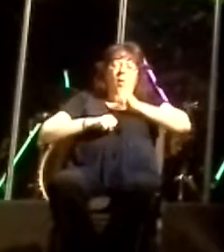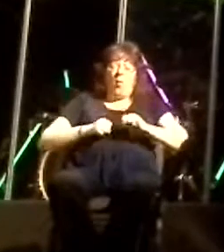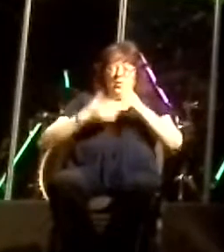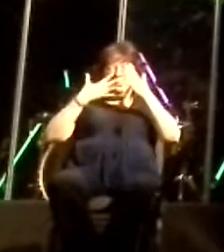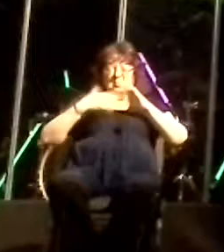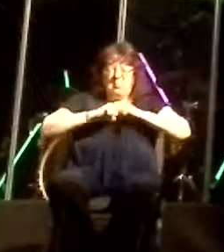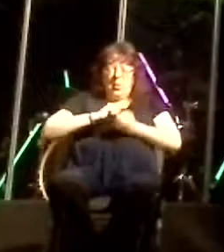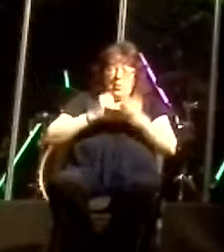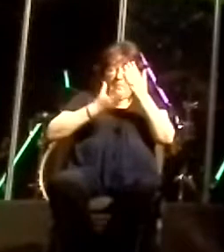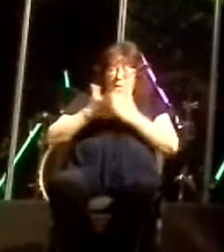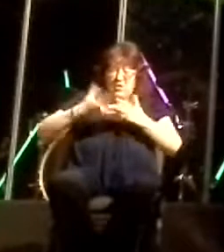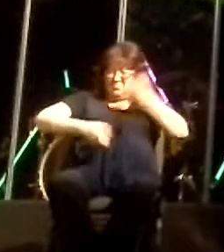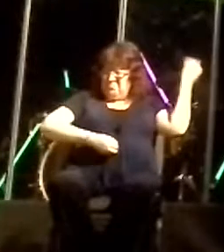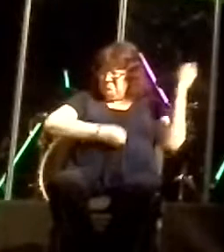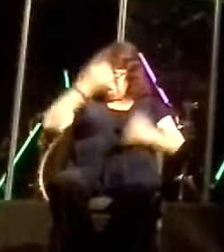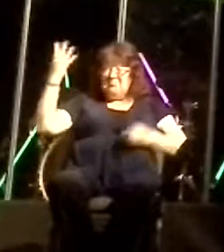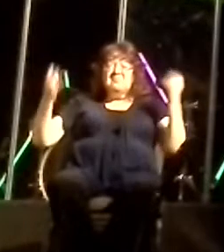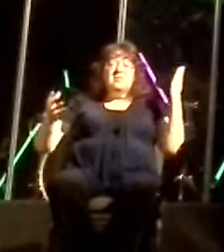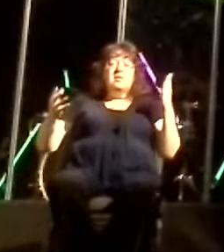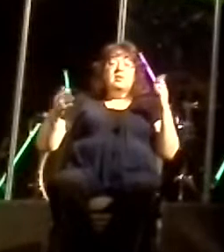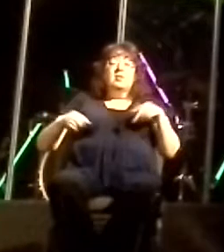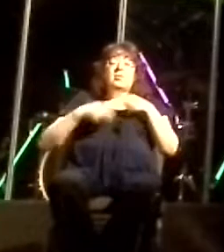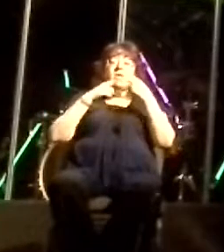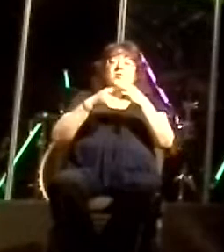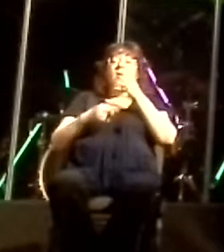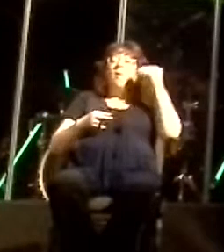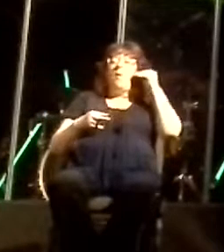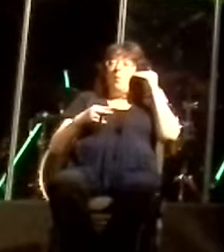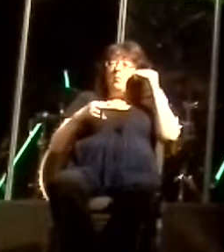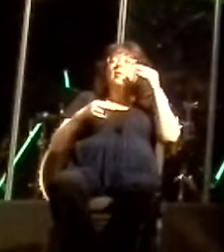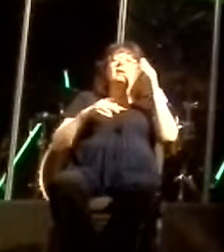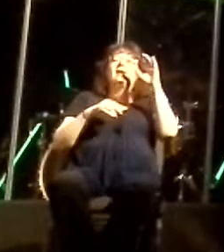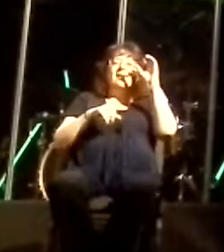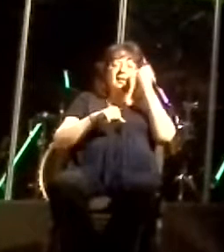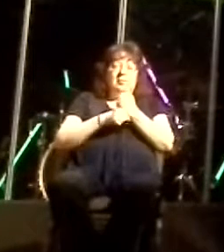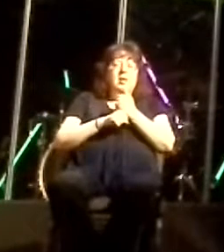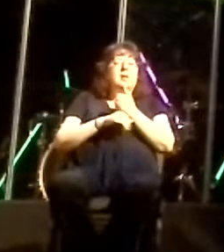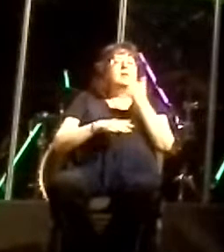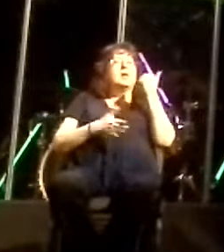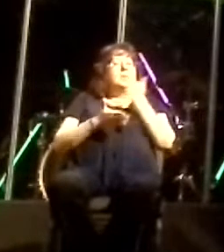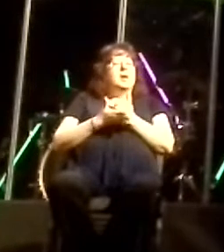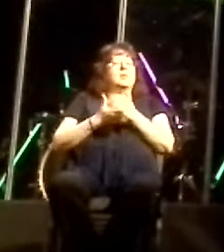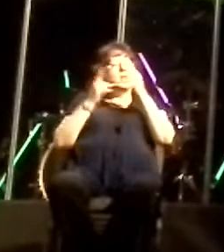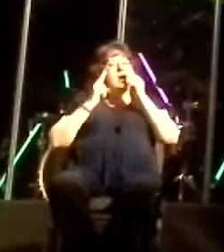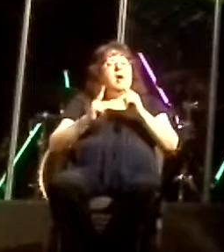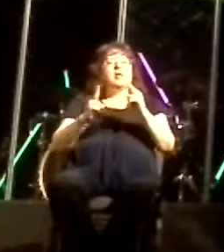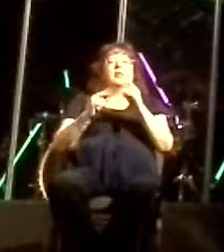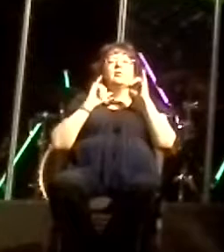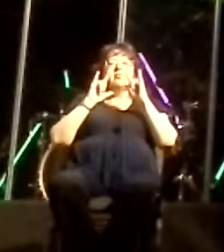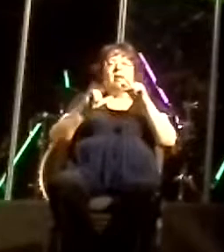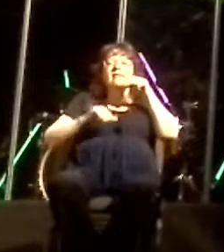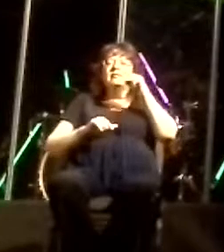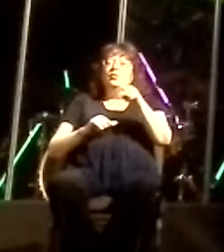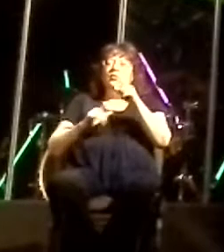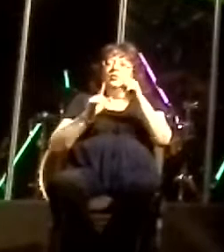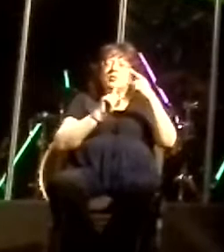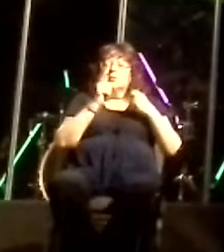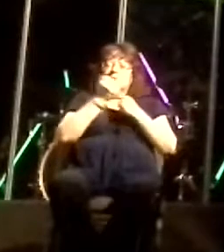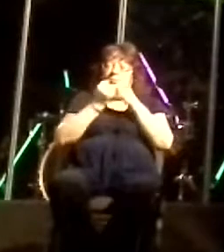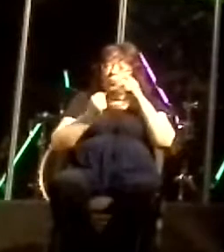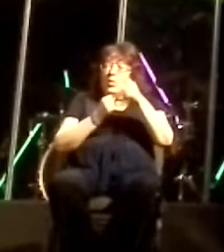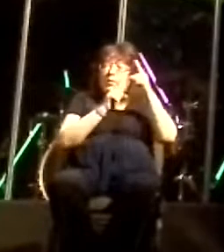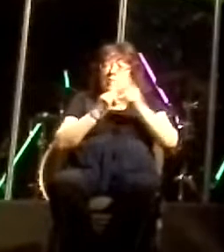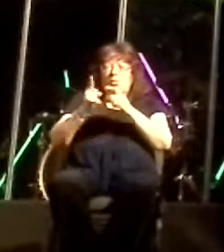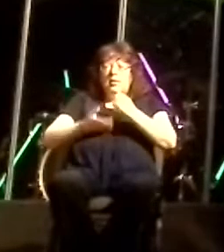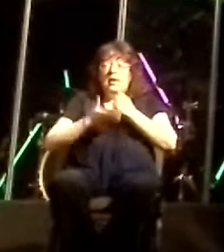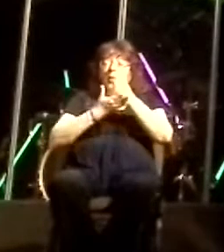of your life. And everybody that calls Pure Heart home said, amen. We would be so honored to love you and walk with you